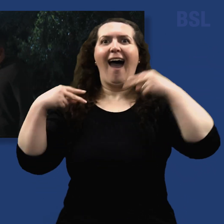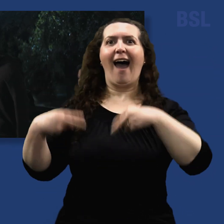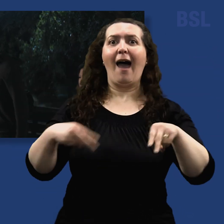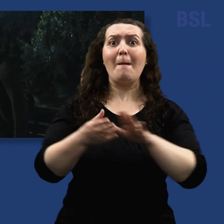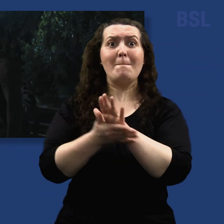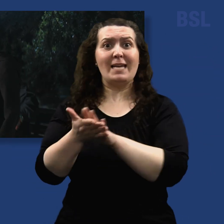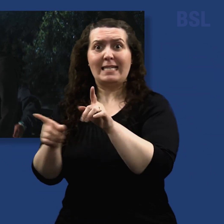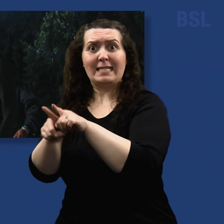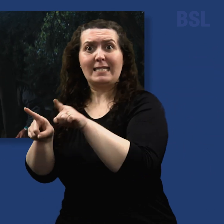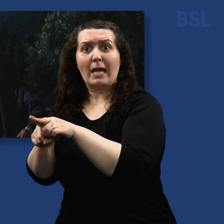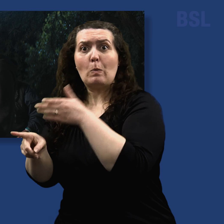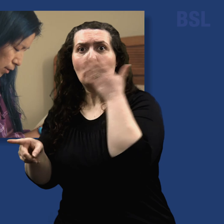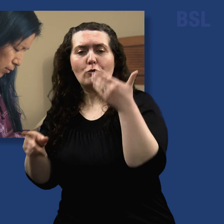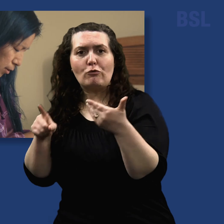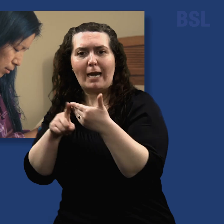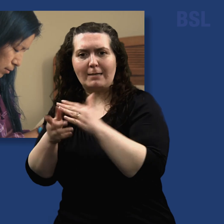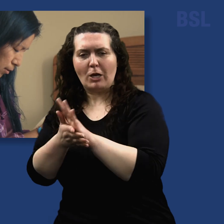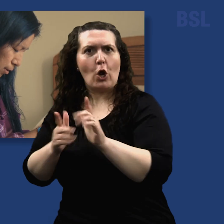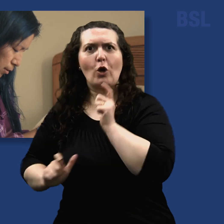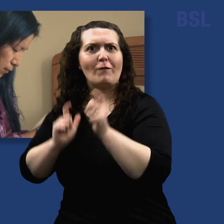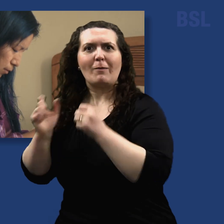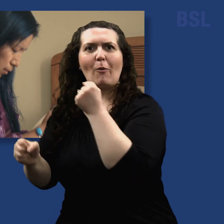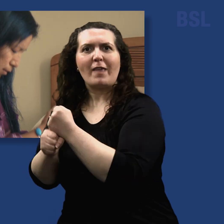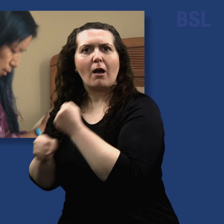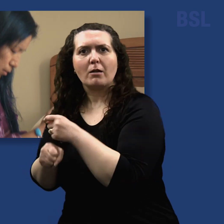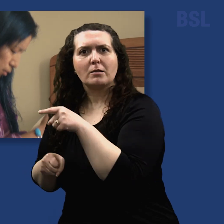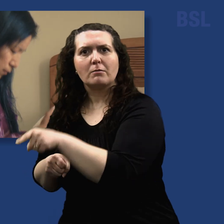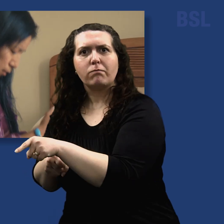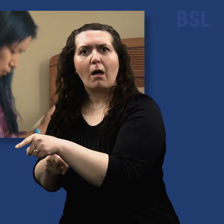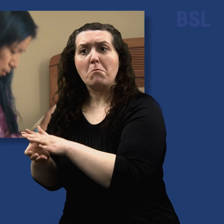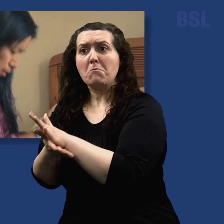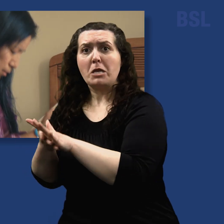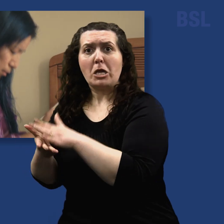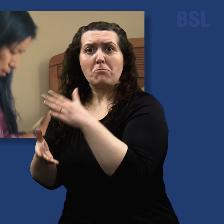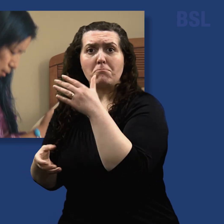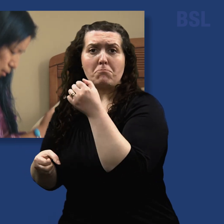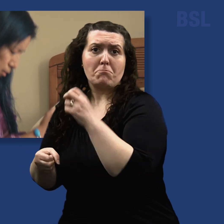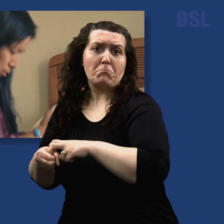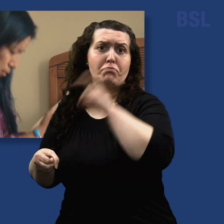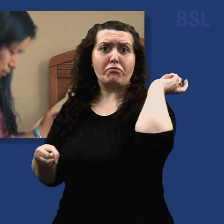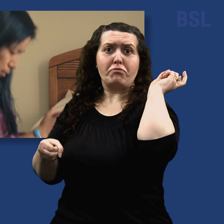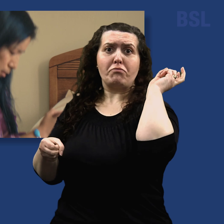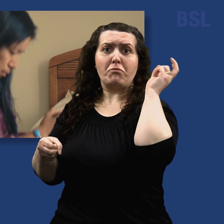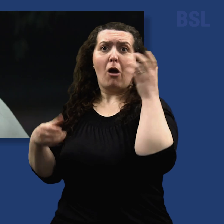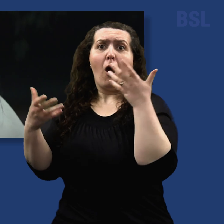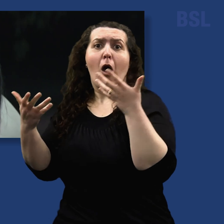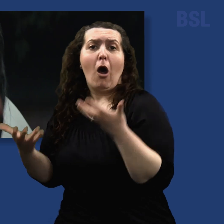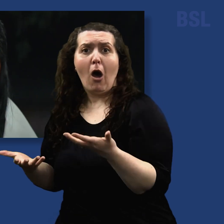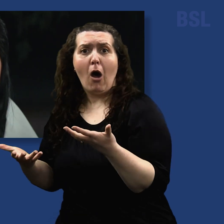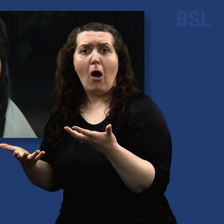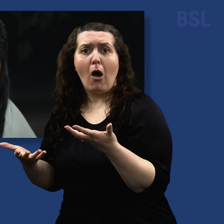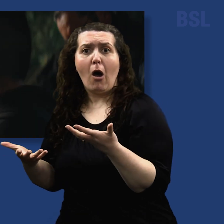they will, over time, become uncomfortable with the dance and will either quit dancing or, almost as